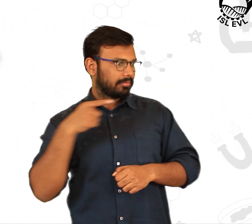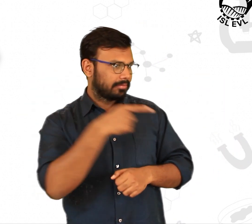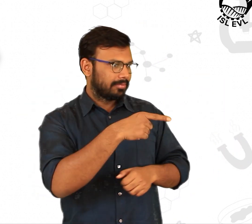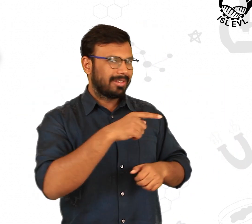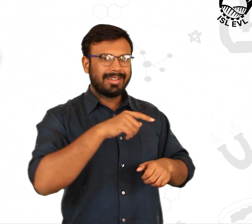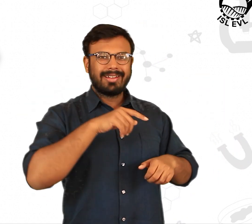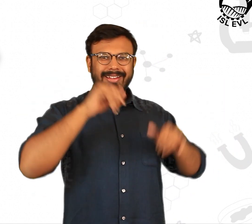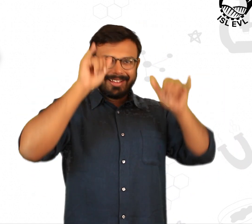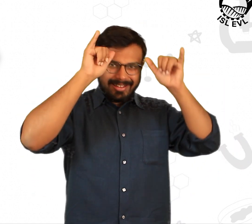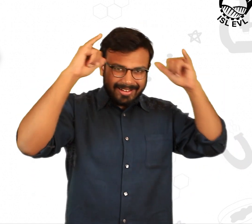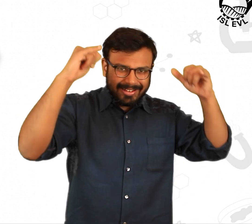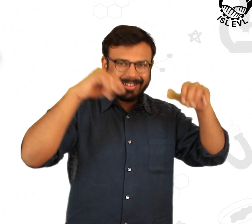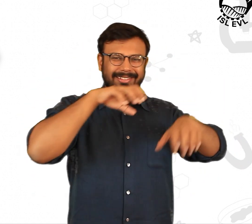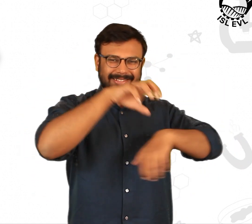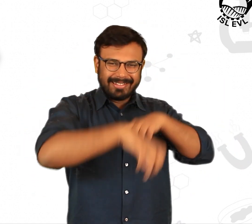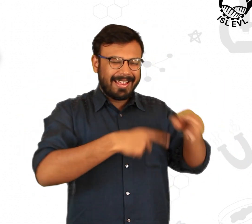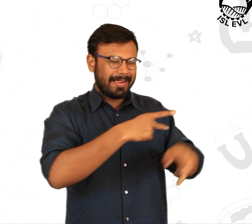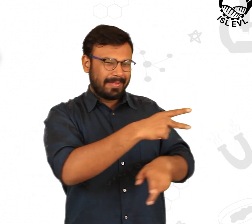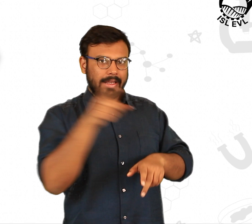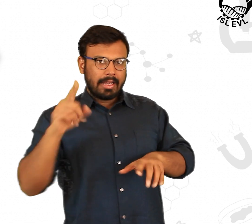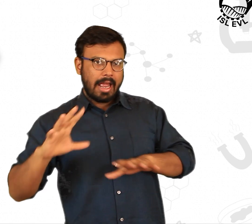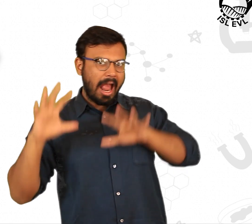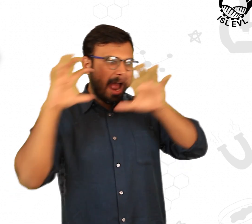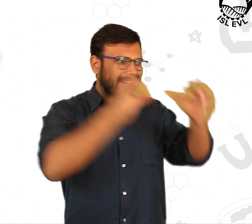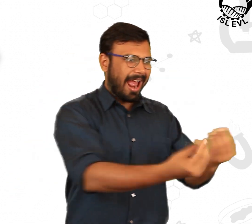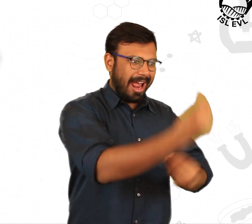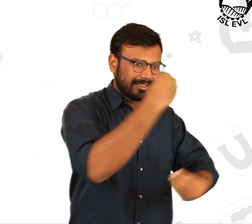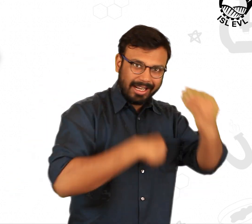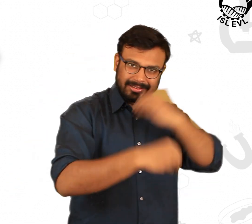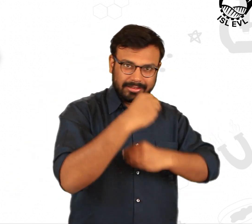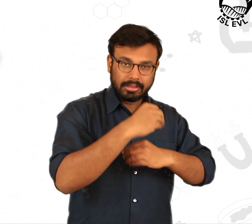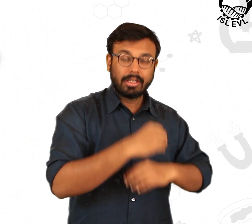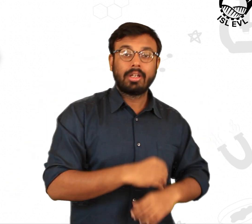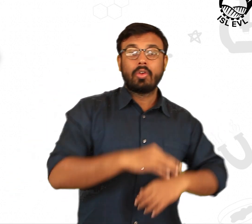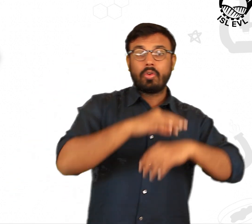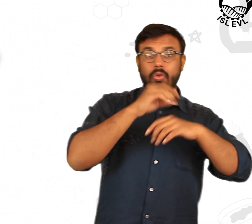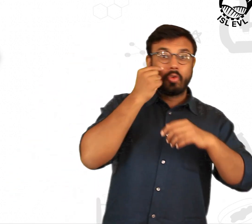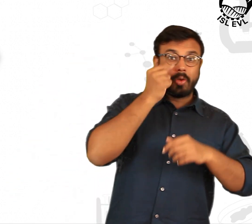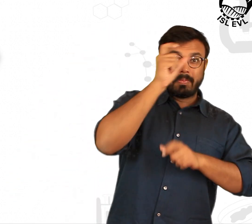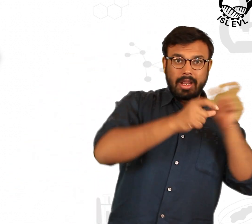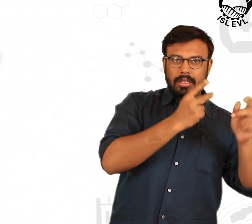many times snow leopards are killed by local farmers because they prey on livestock.